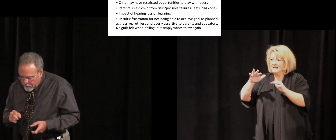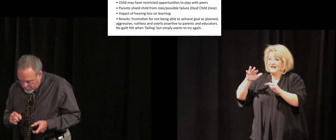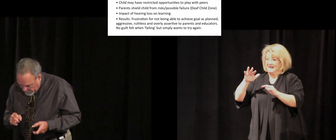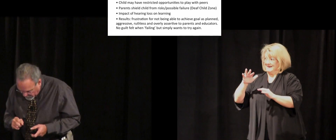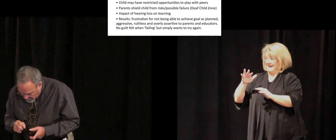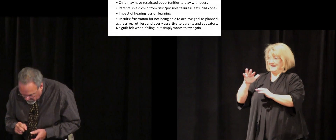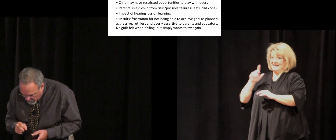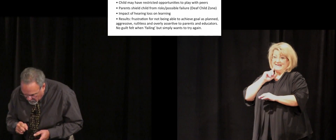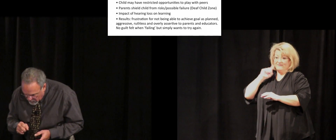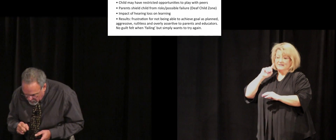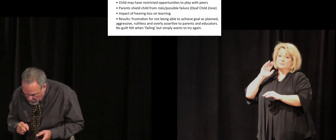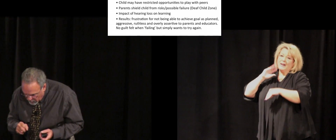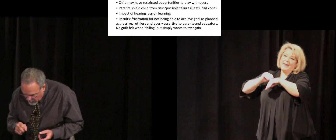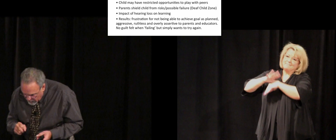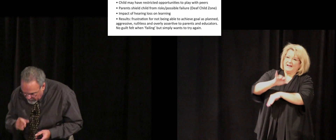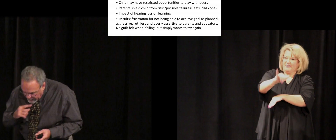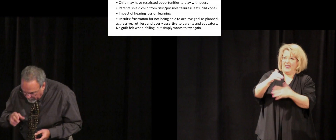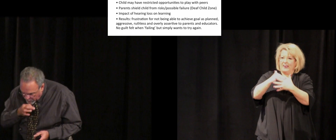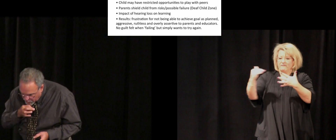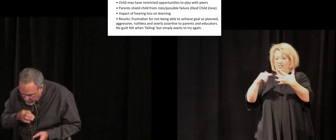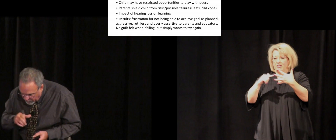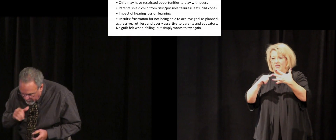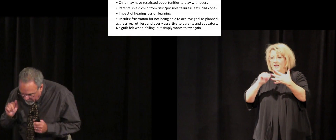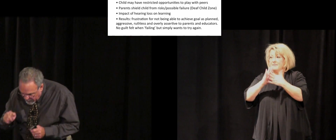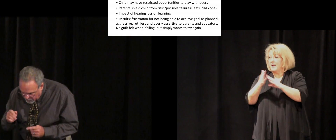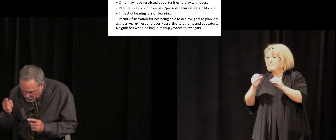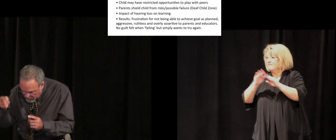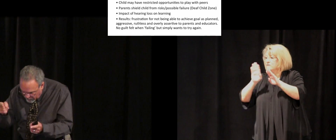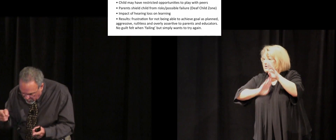your idea now, not mom and dad's idea.